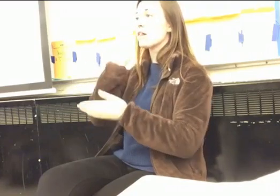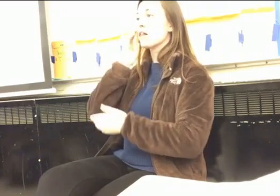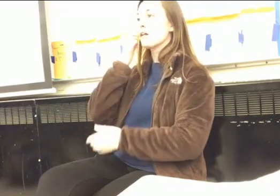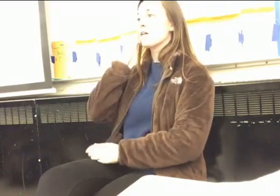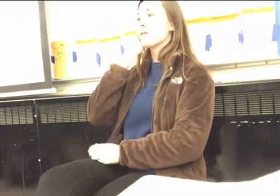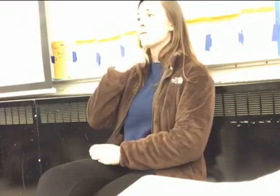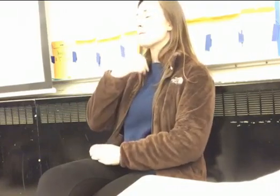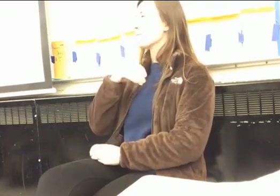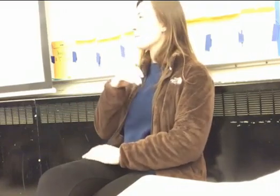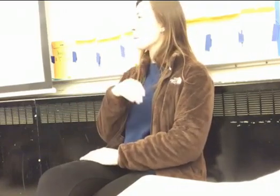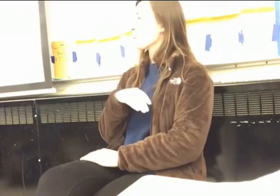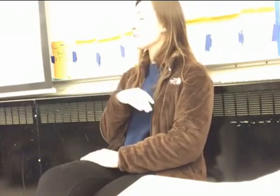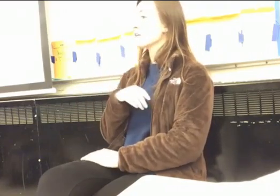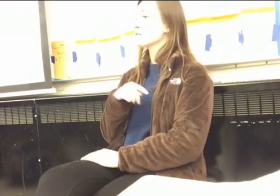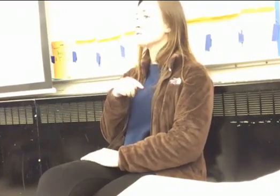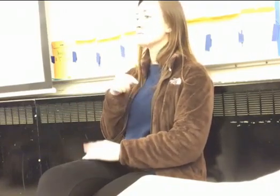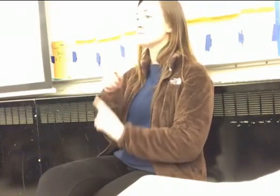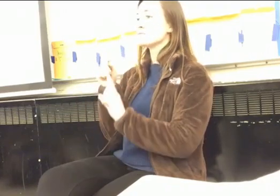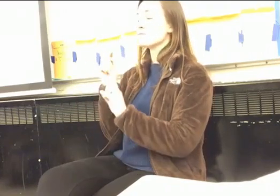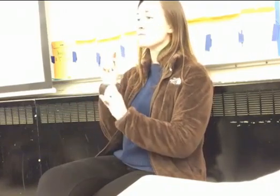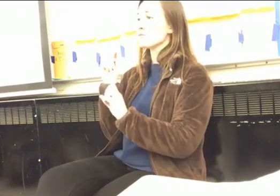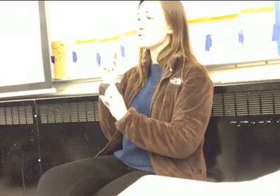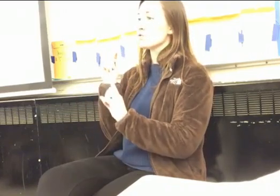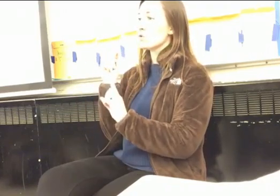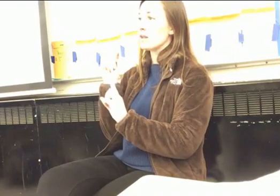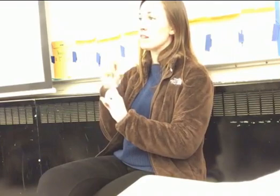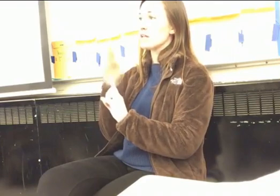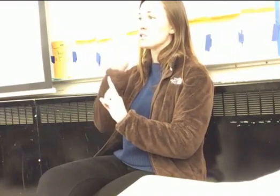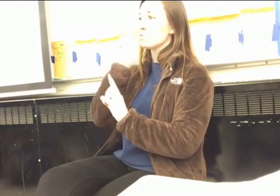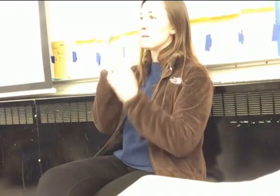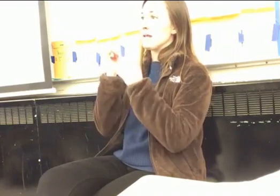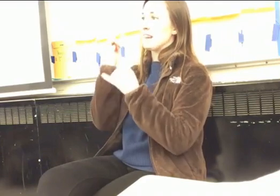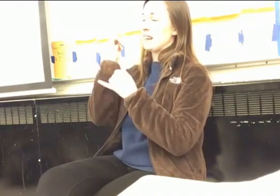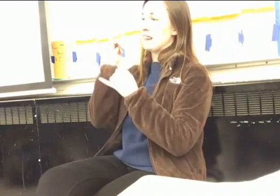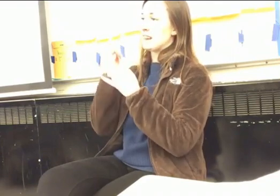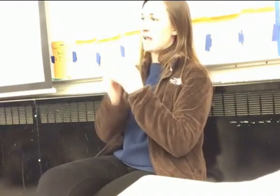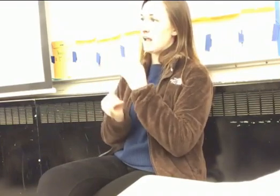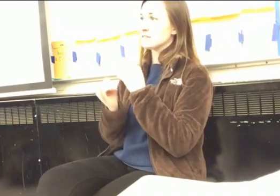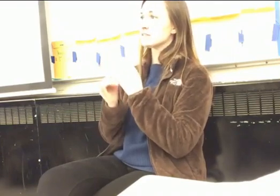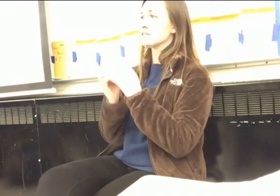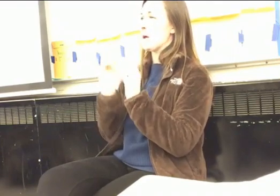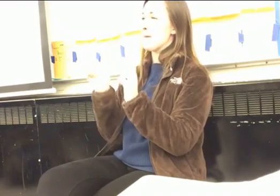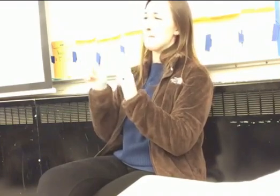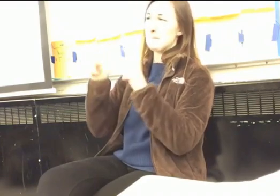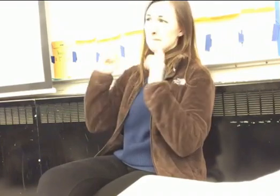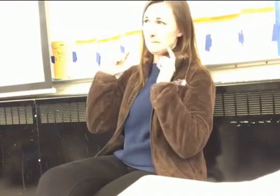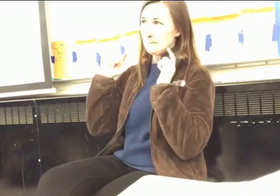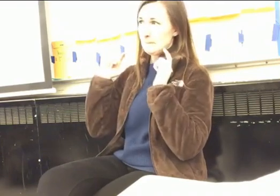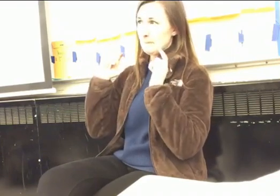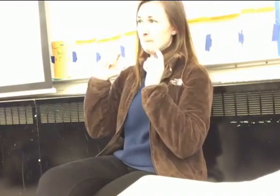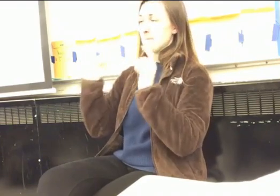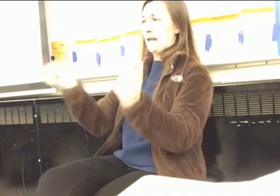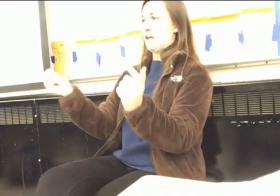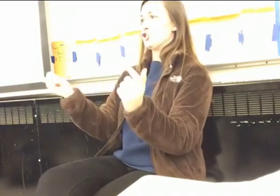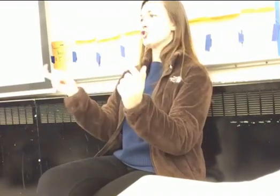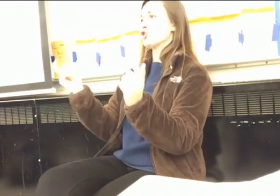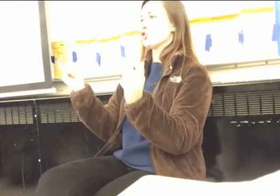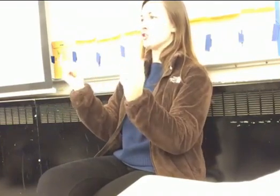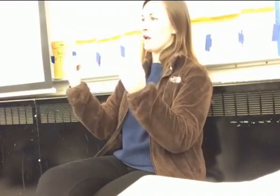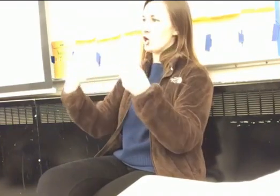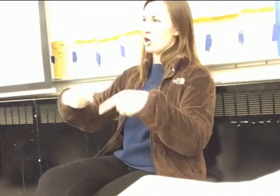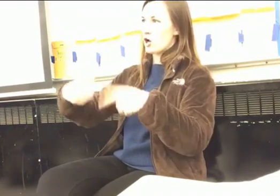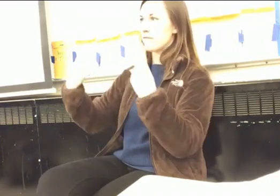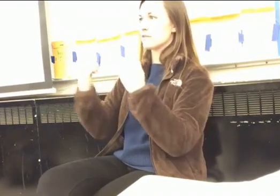the last major conflict with Native Americans. They come up again